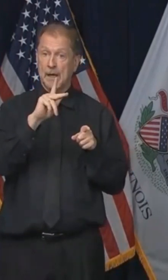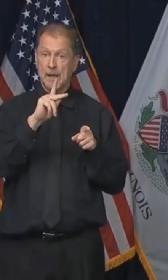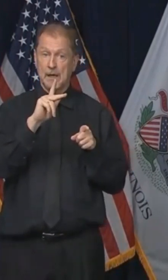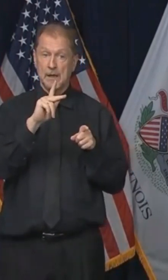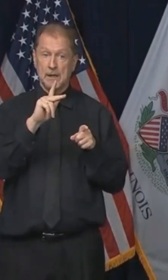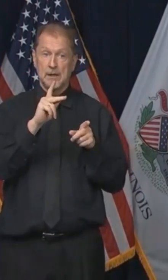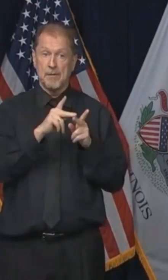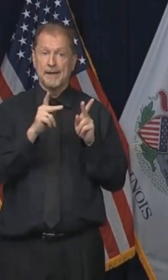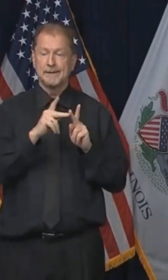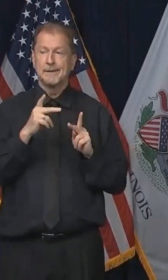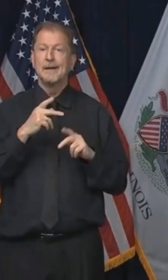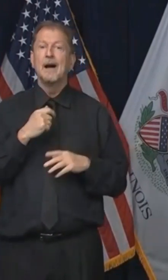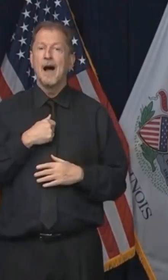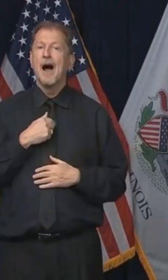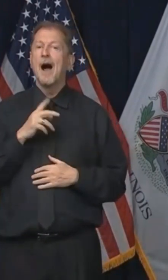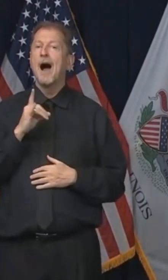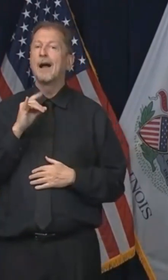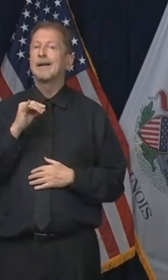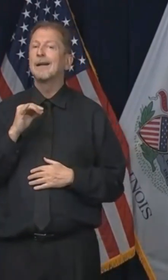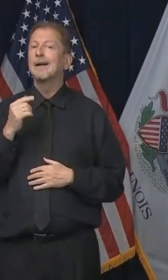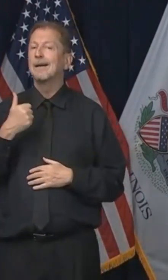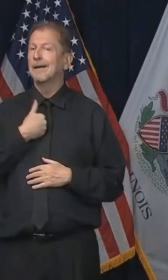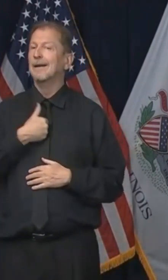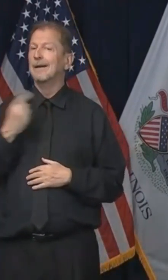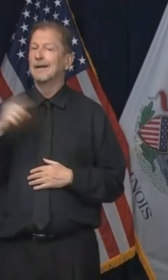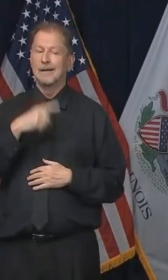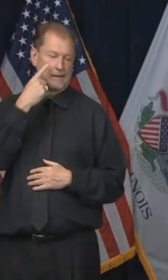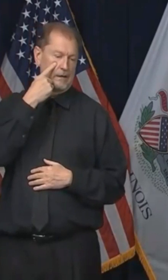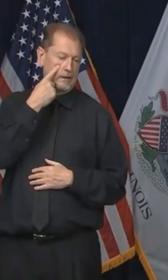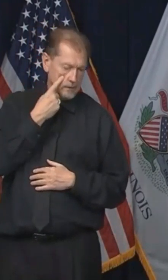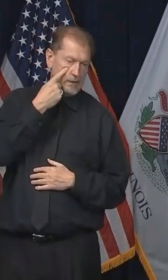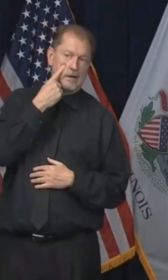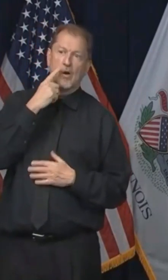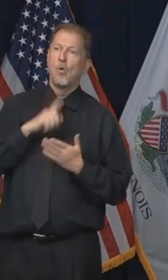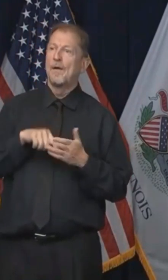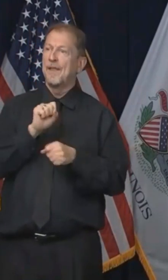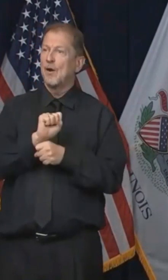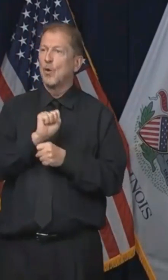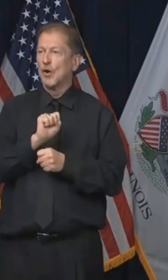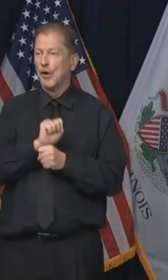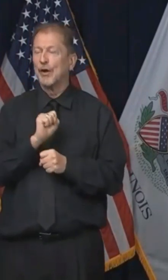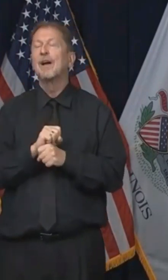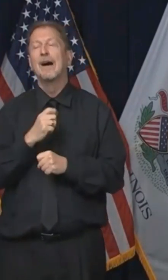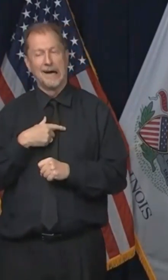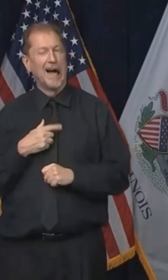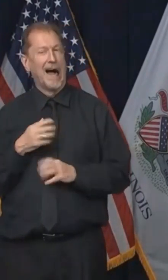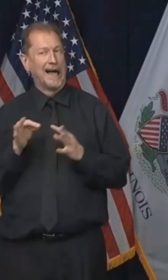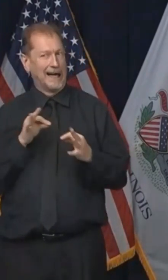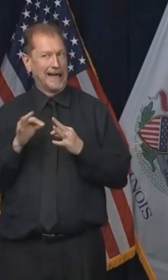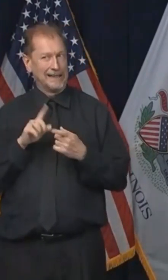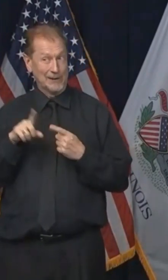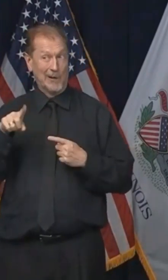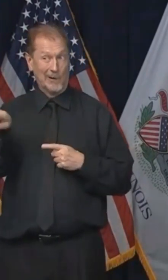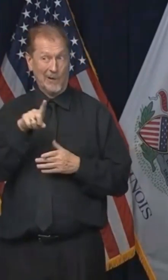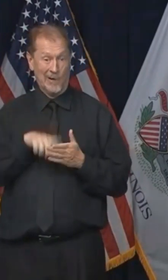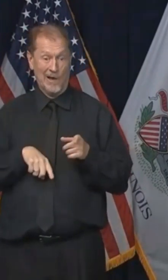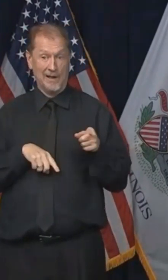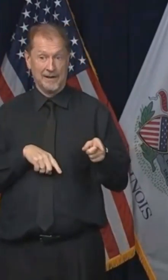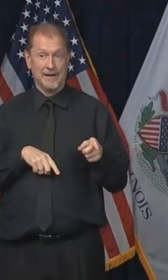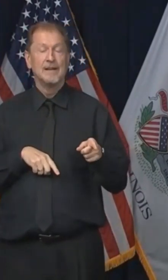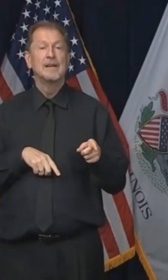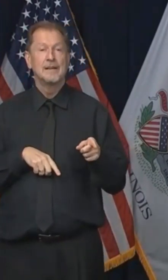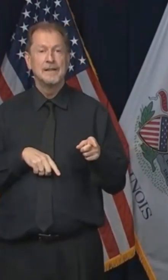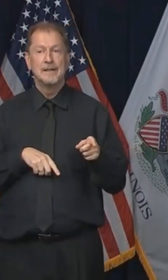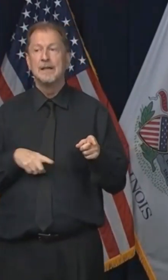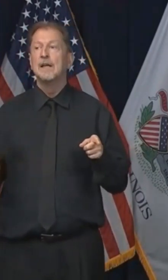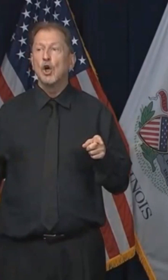I got a sneak peek at the work that's being done there. Let me just preview just briefly that you should